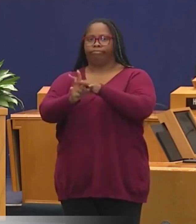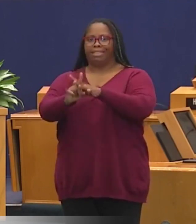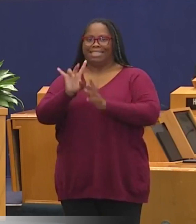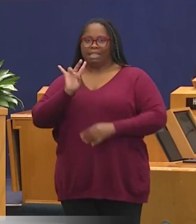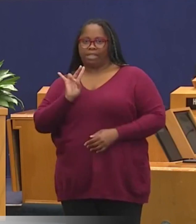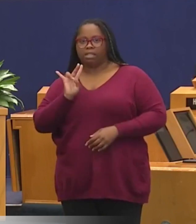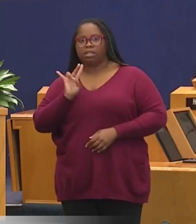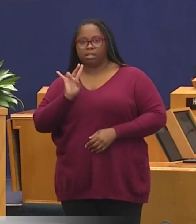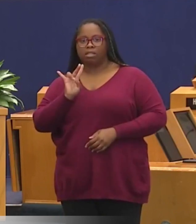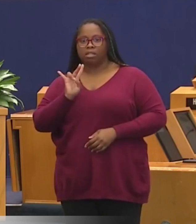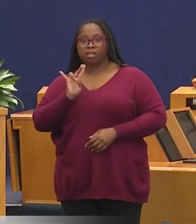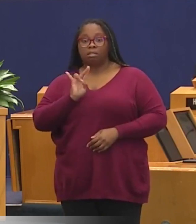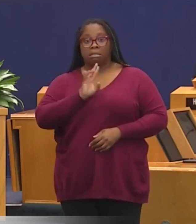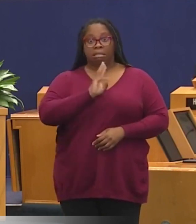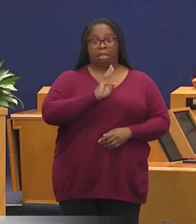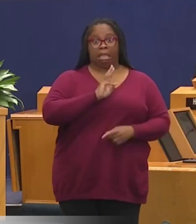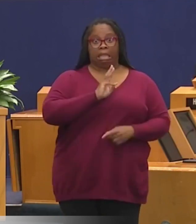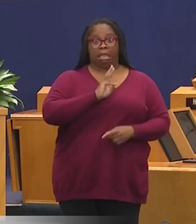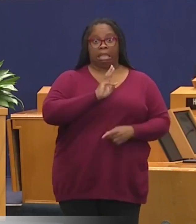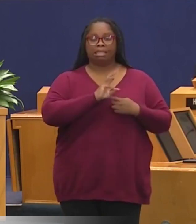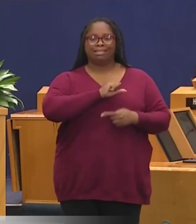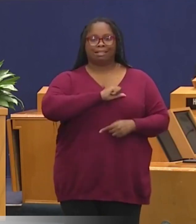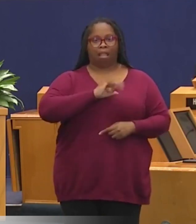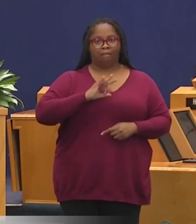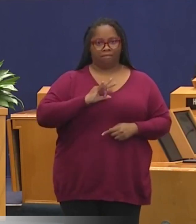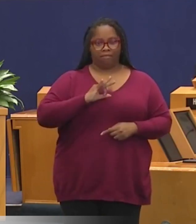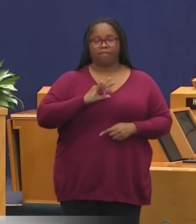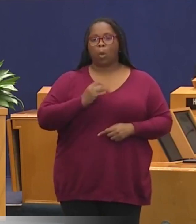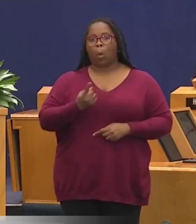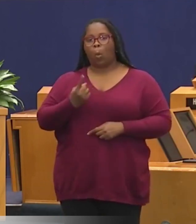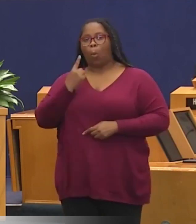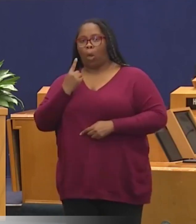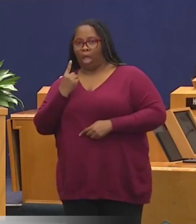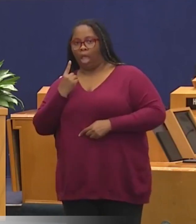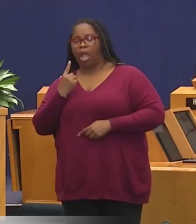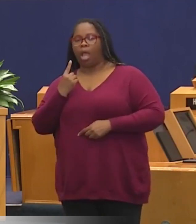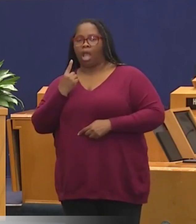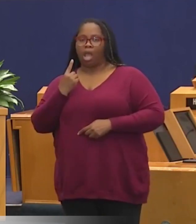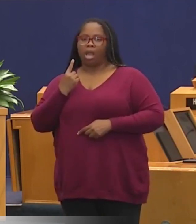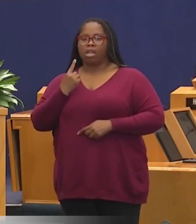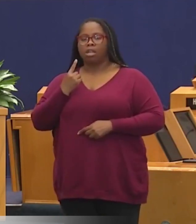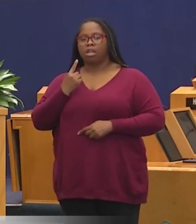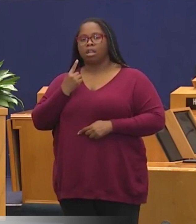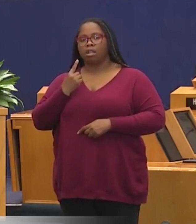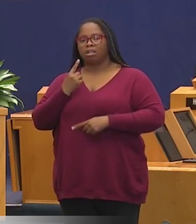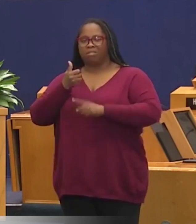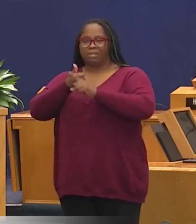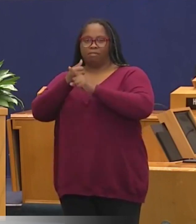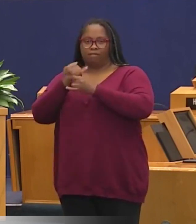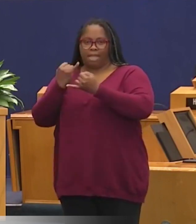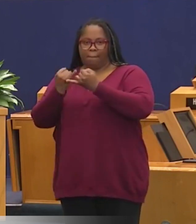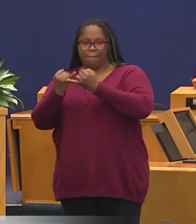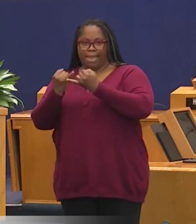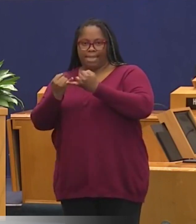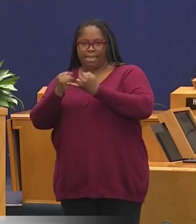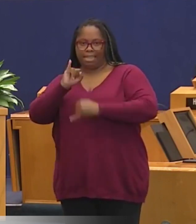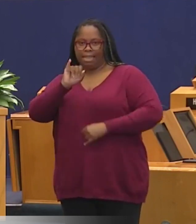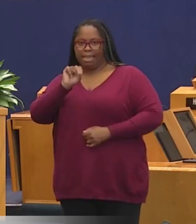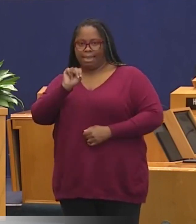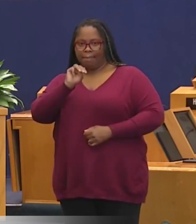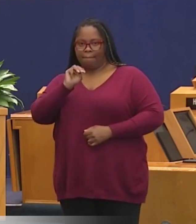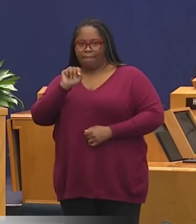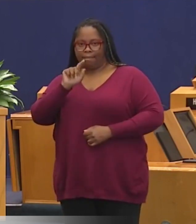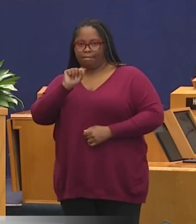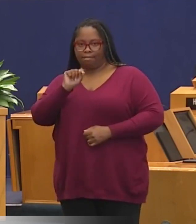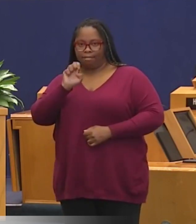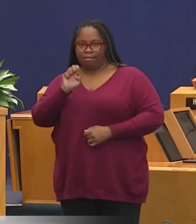6 of these cases are amongst staff, and 1 is amongst a person who is incarcerated. The